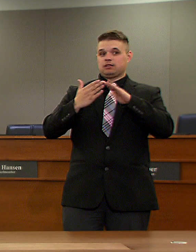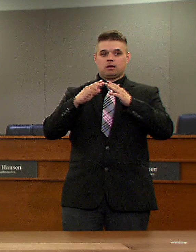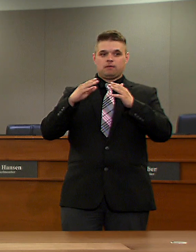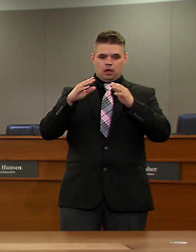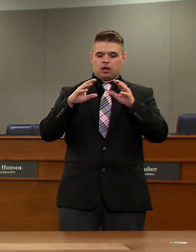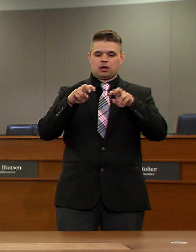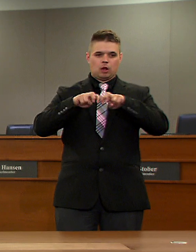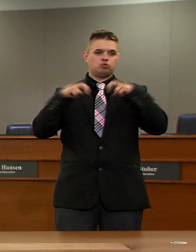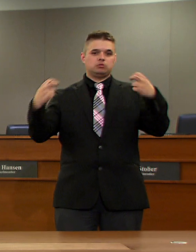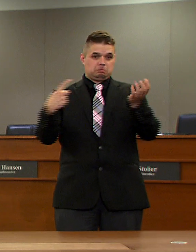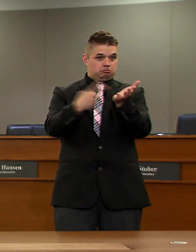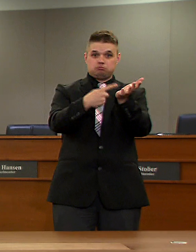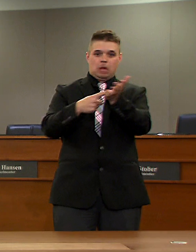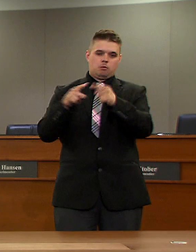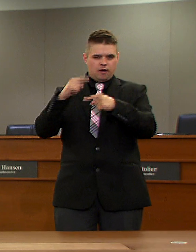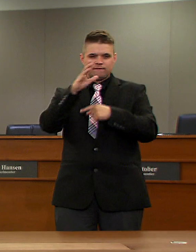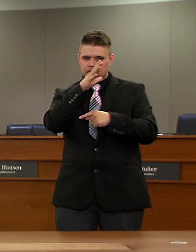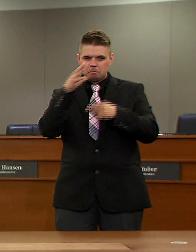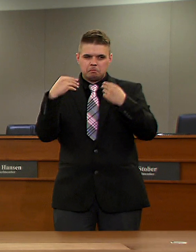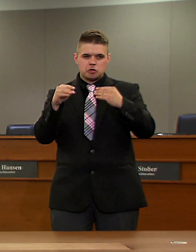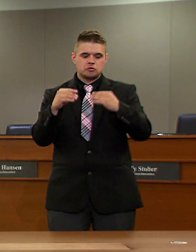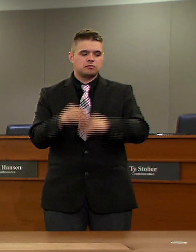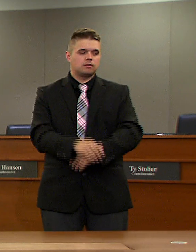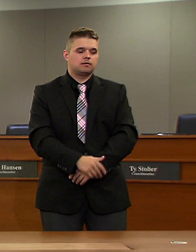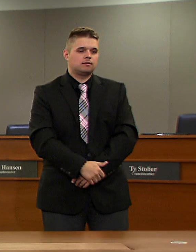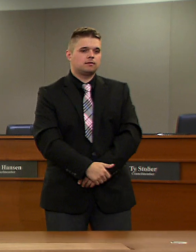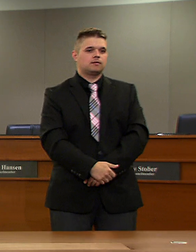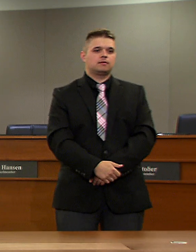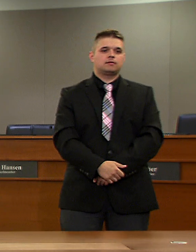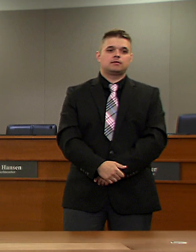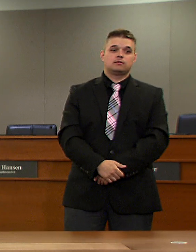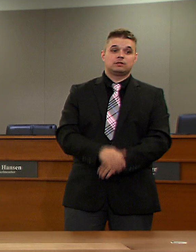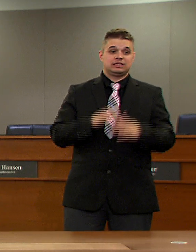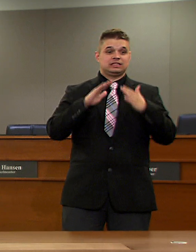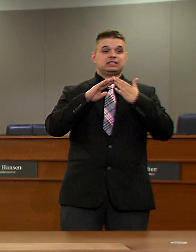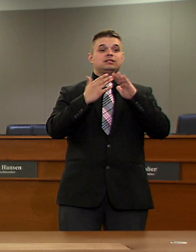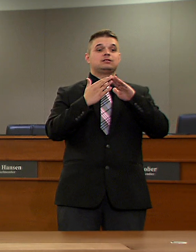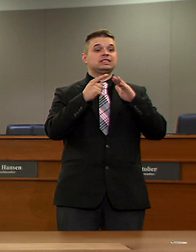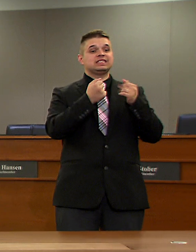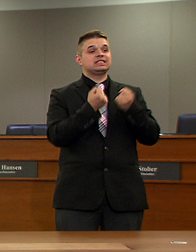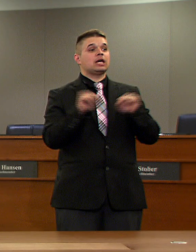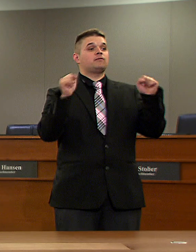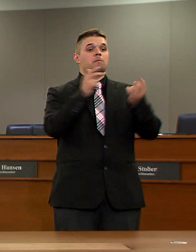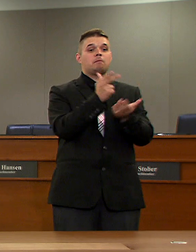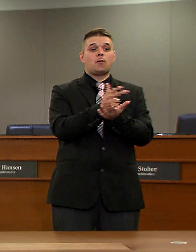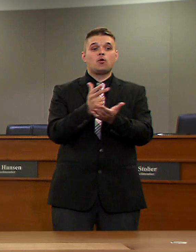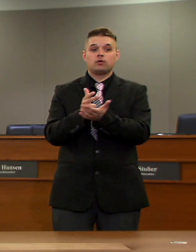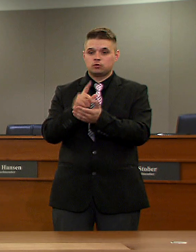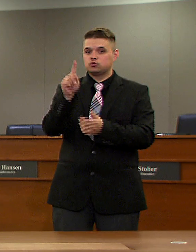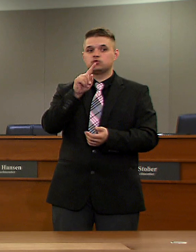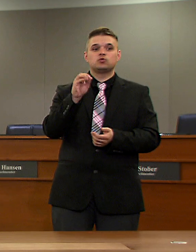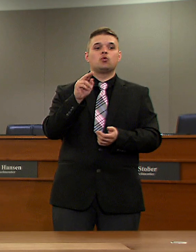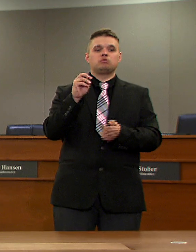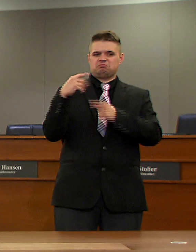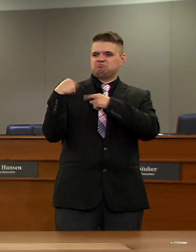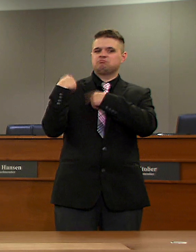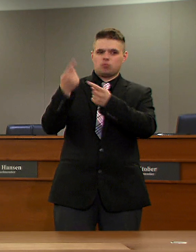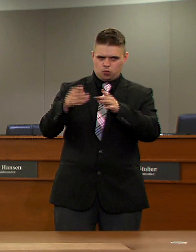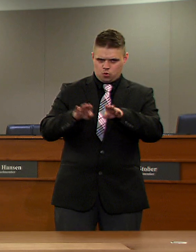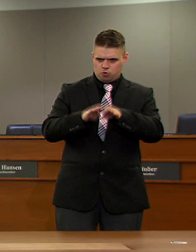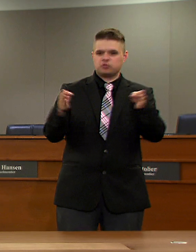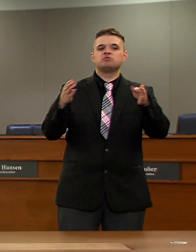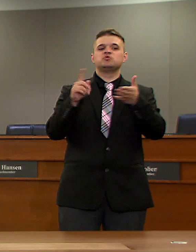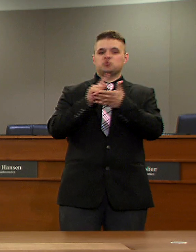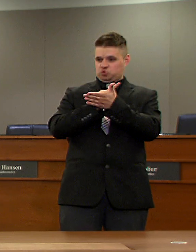The city's safe parking zone has been open for 1 week, and the program is currently successfully